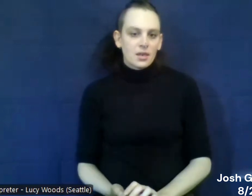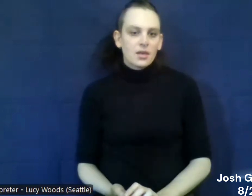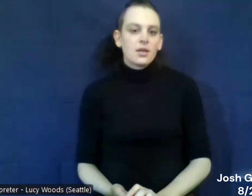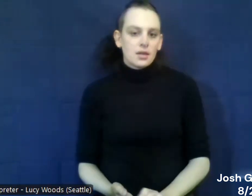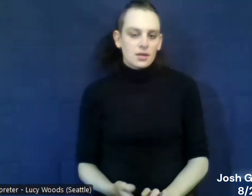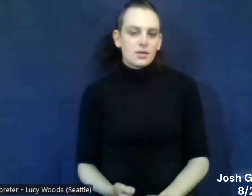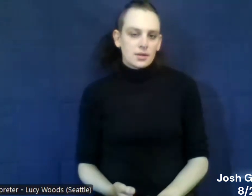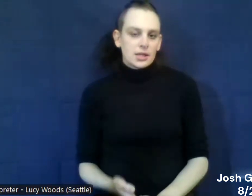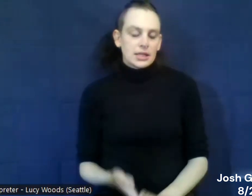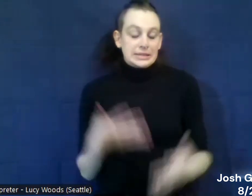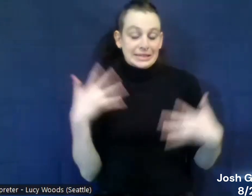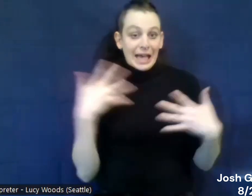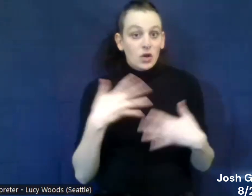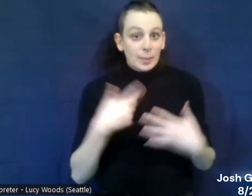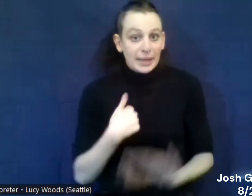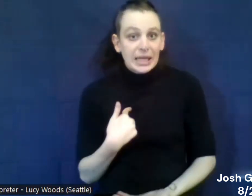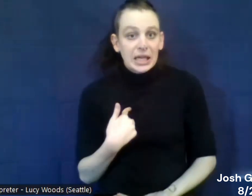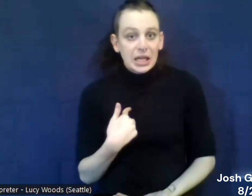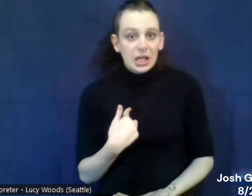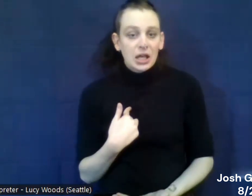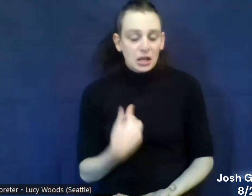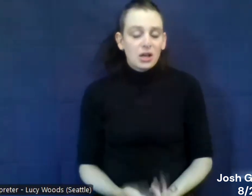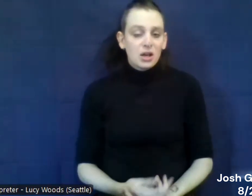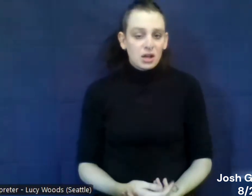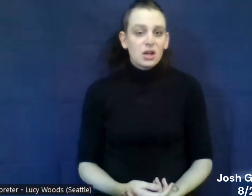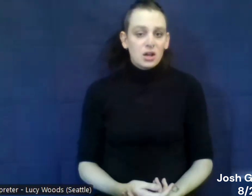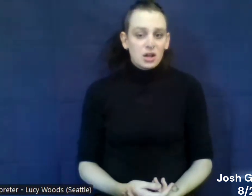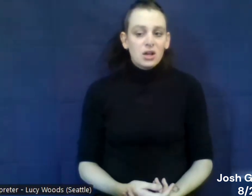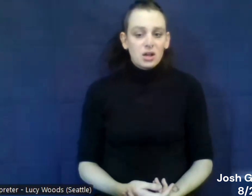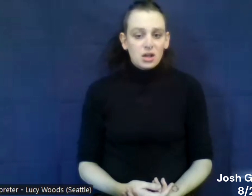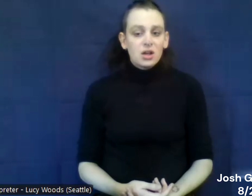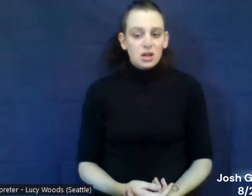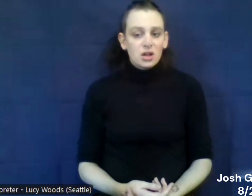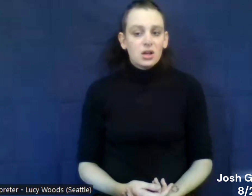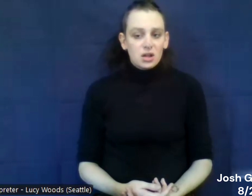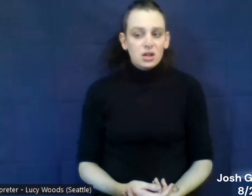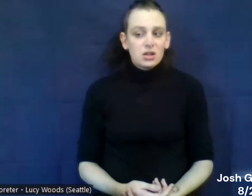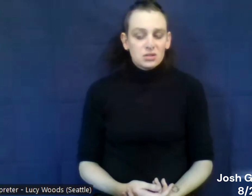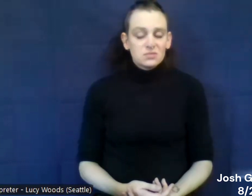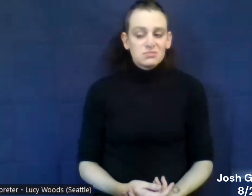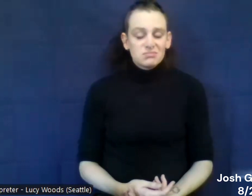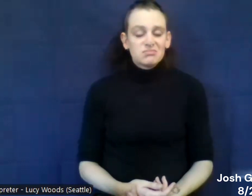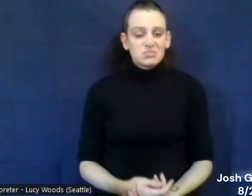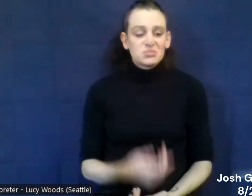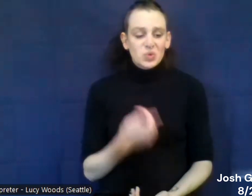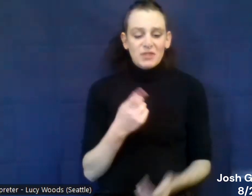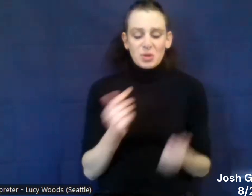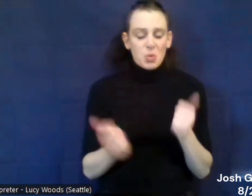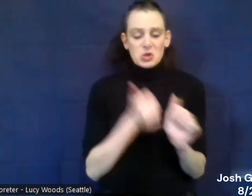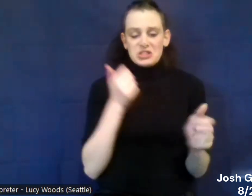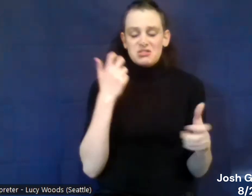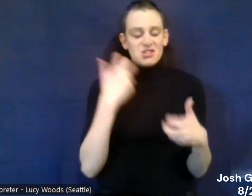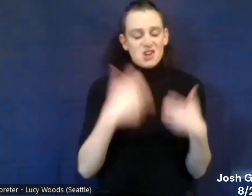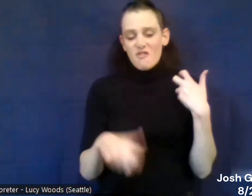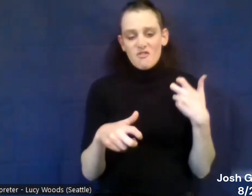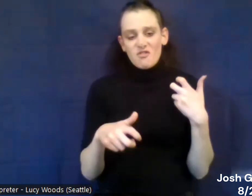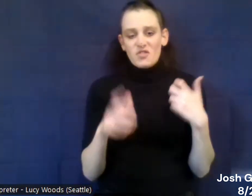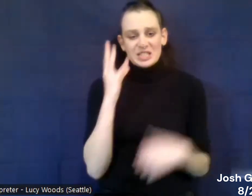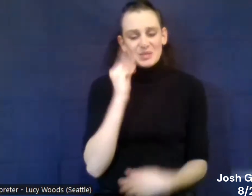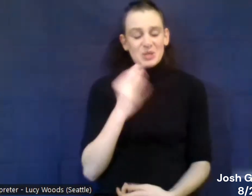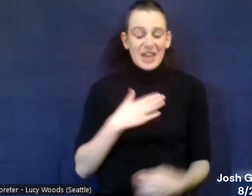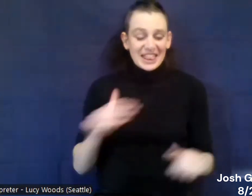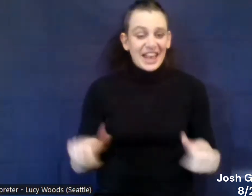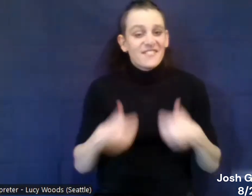it was extremely scary. It was one of the most difficult moments in my life.